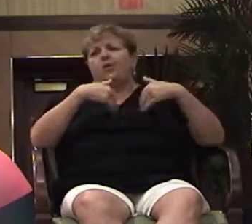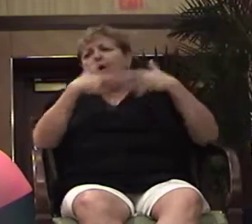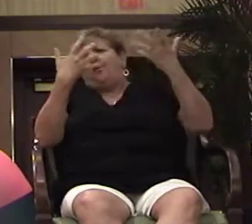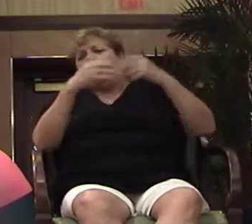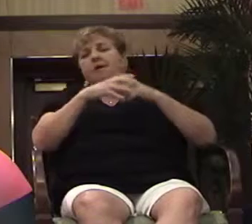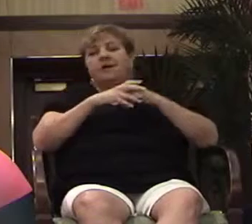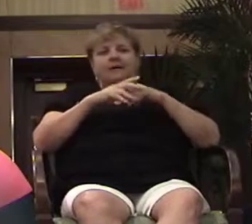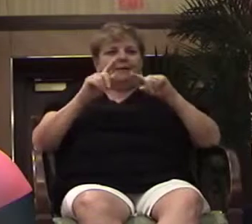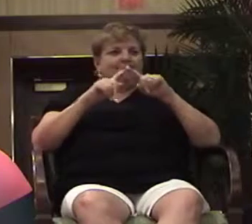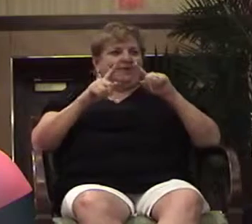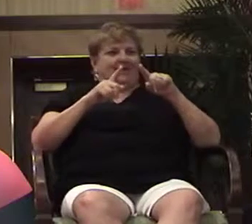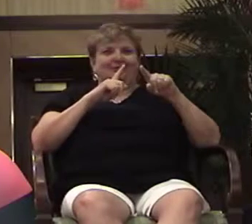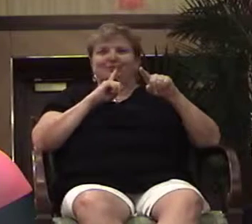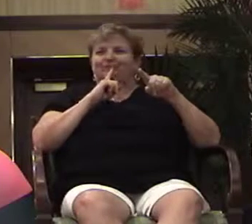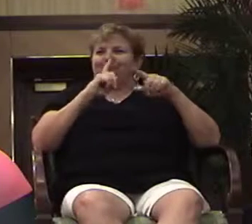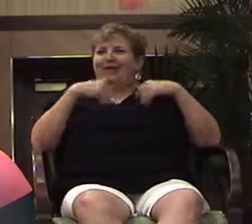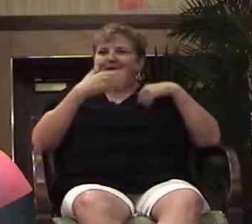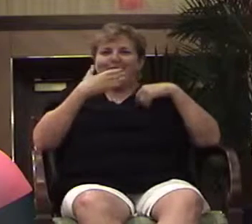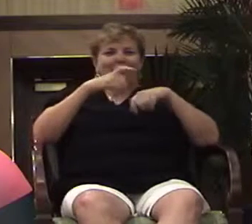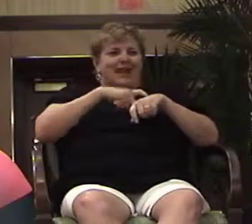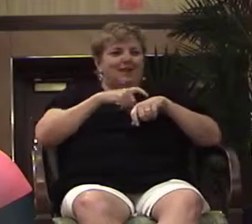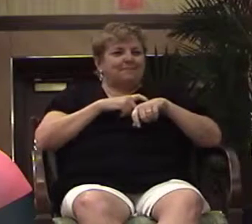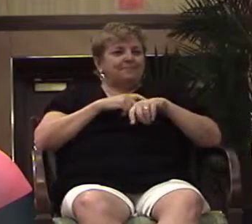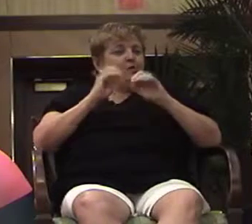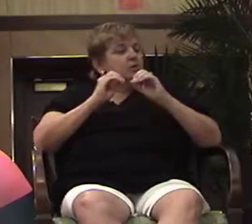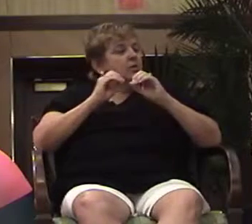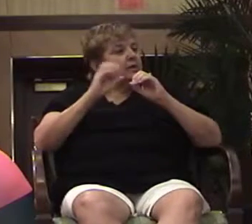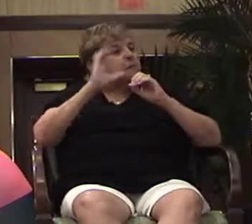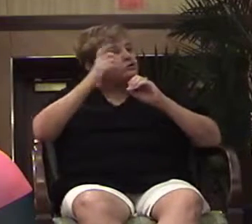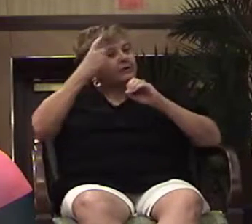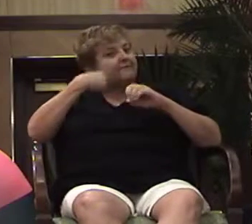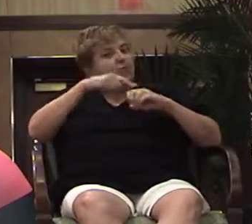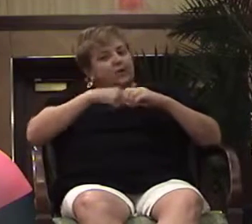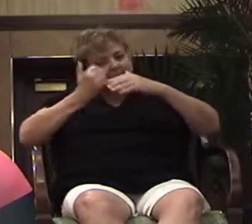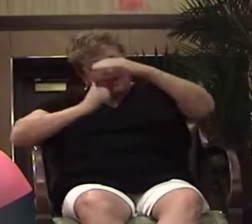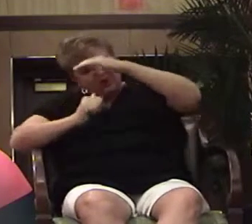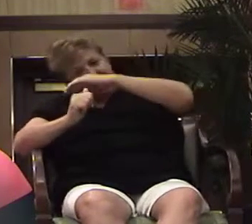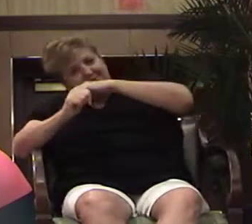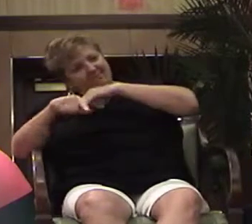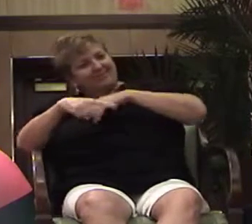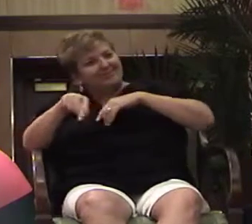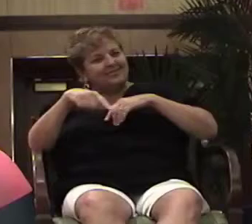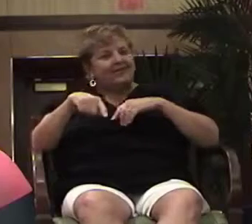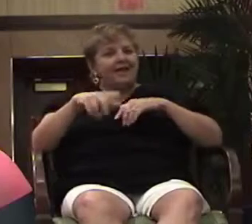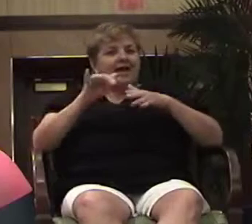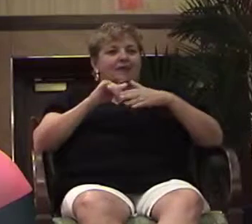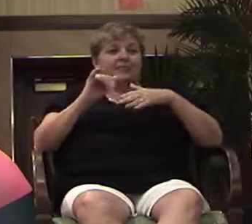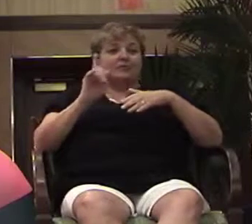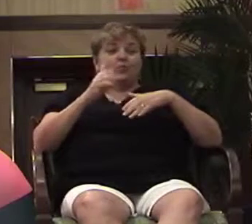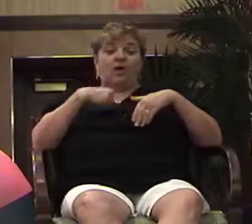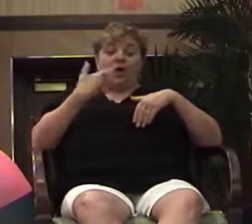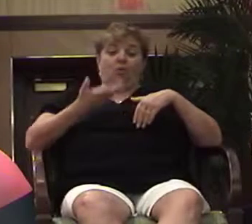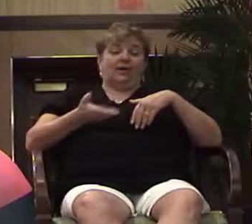but it sure was fun, and nobody looked for us under the bleachers. That's where I was every Friday night, high